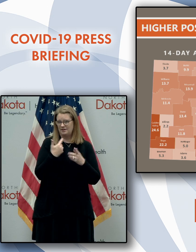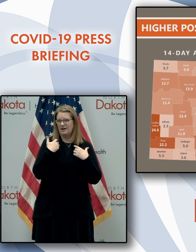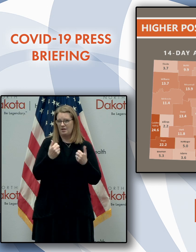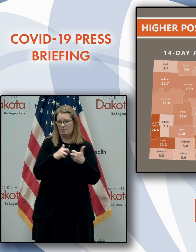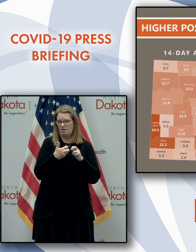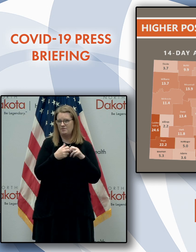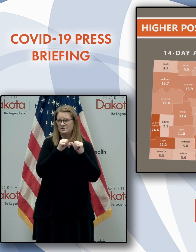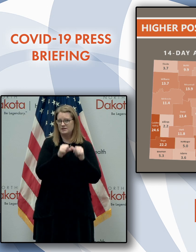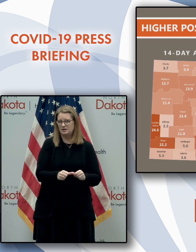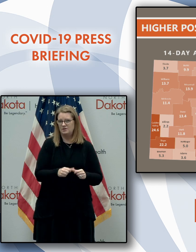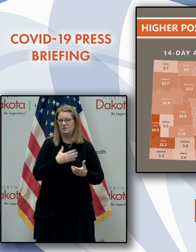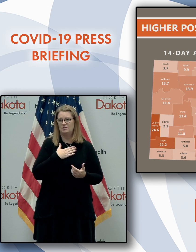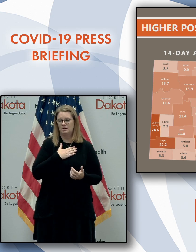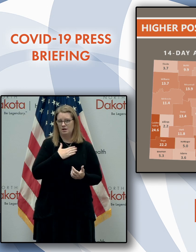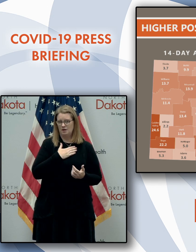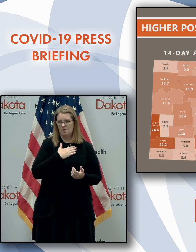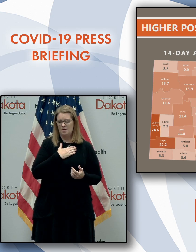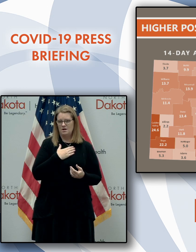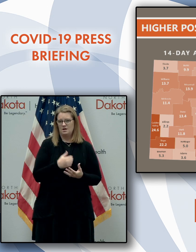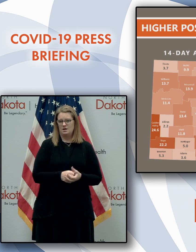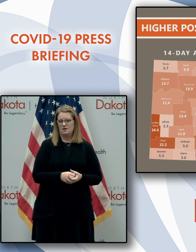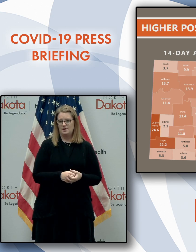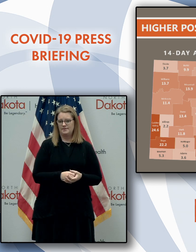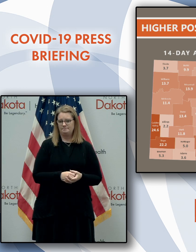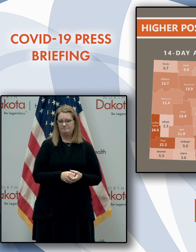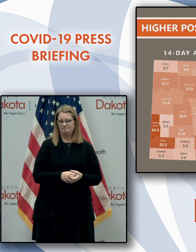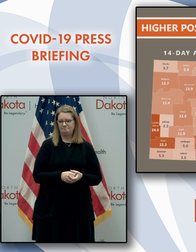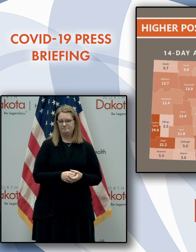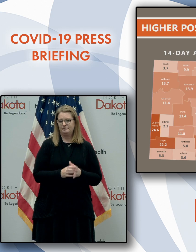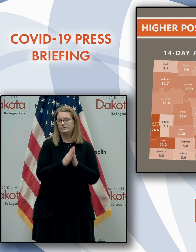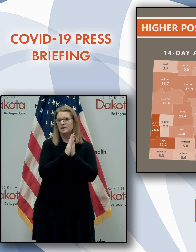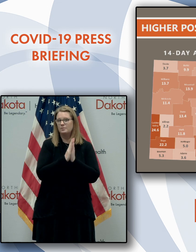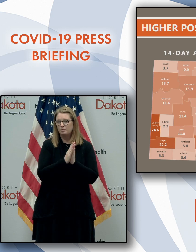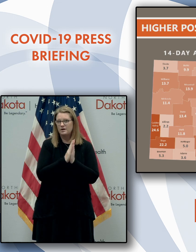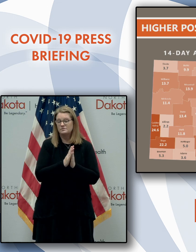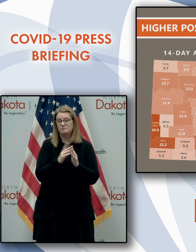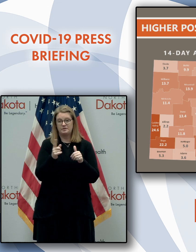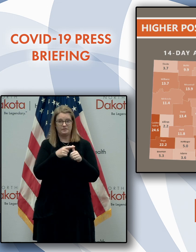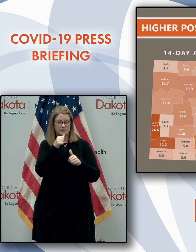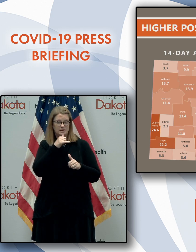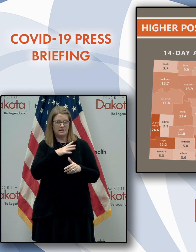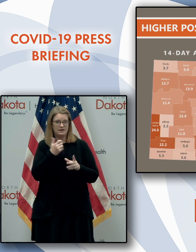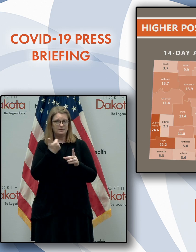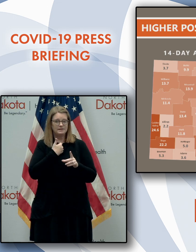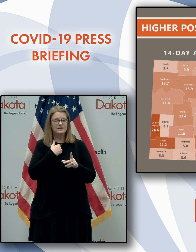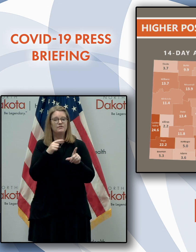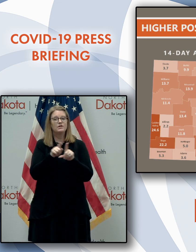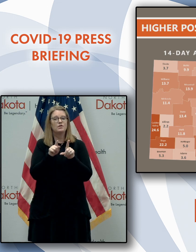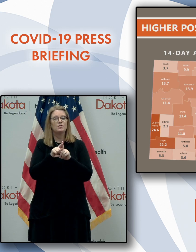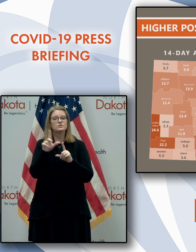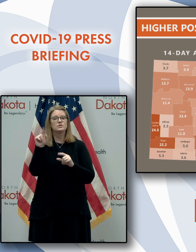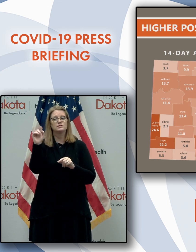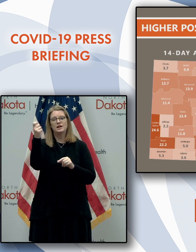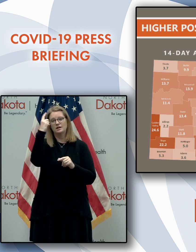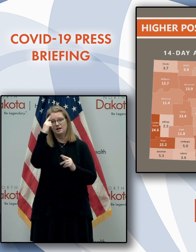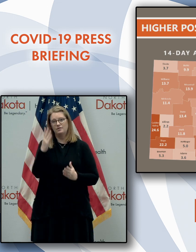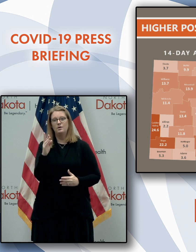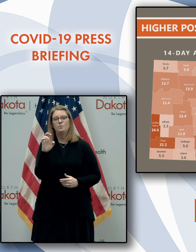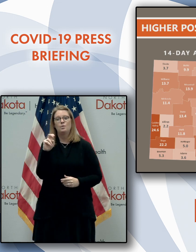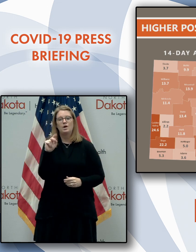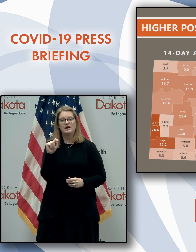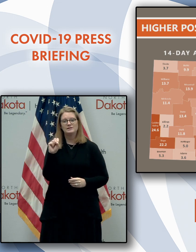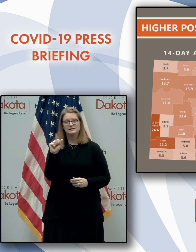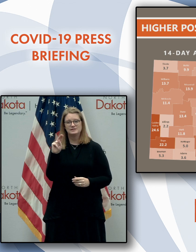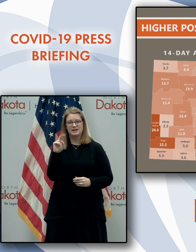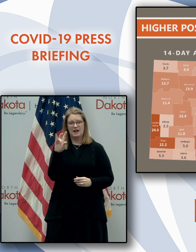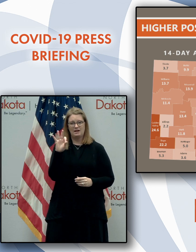But again, the hearts and prayers from the First Lady and I and Lieutenant Governor Brent Sanford go out to all the family